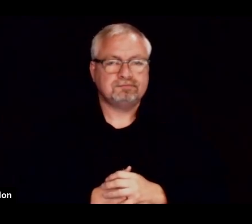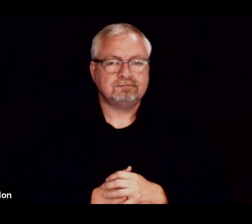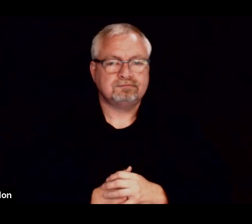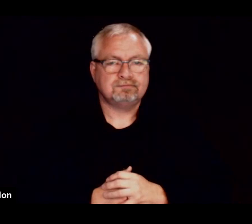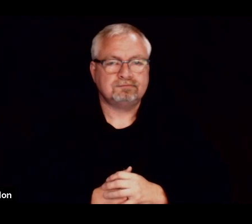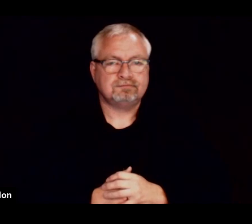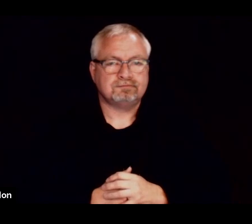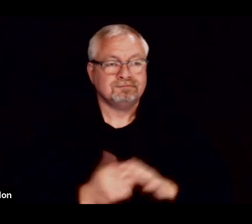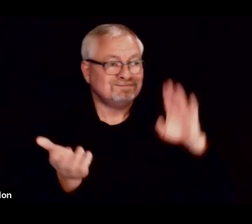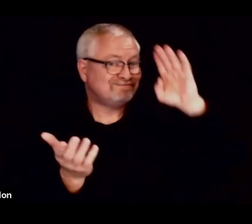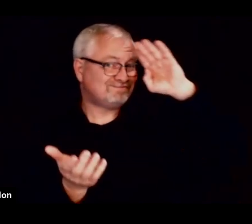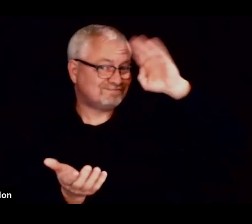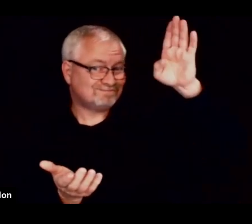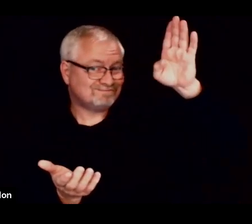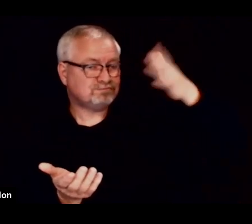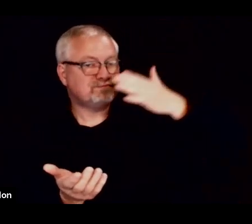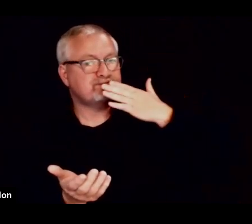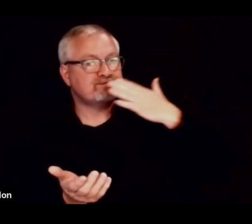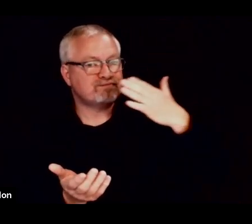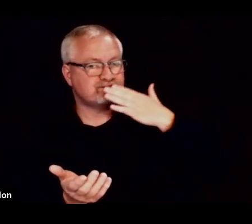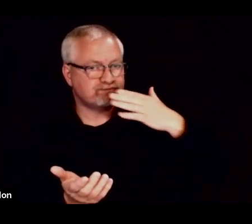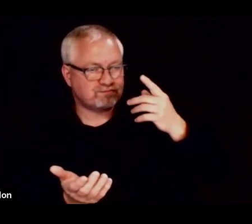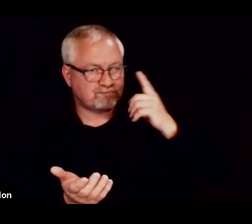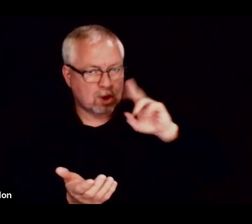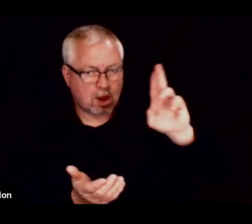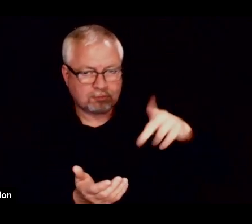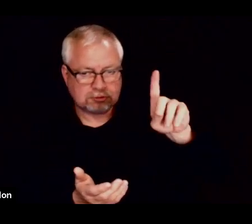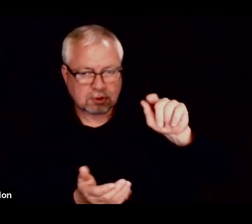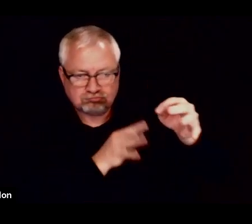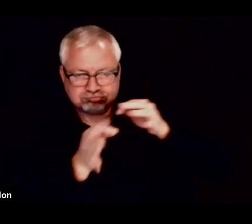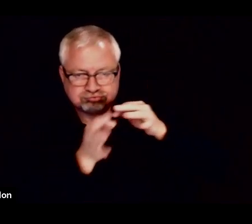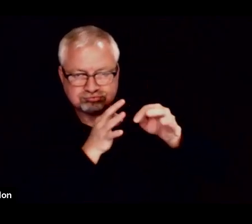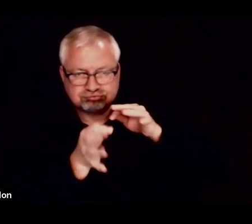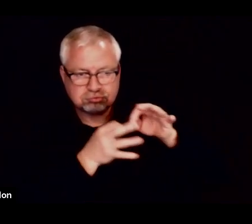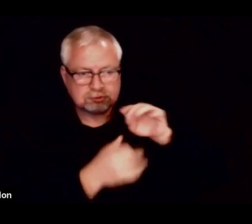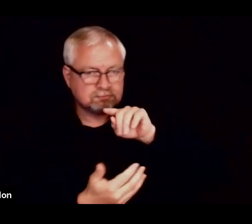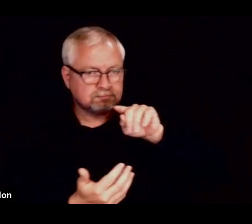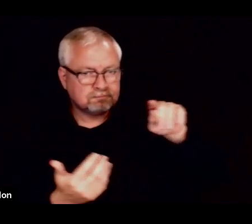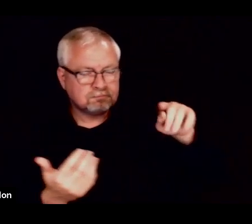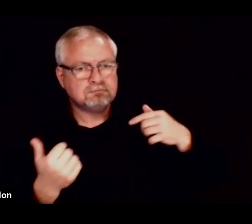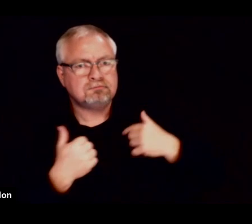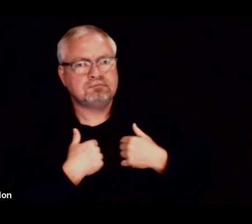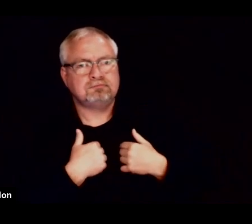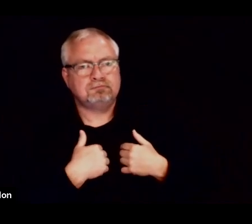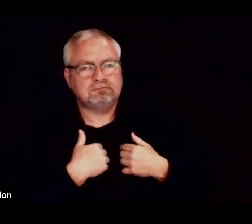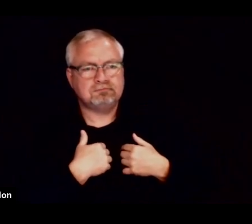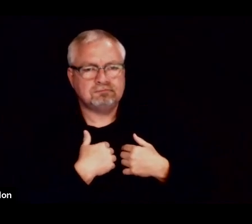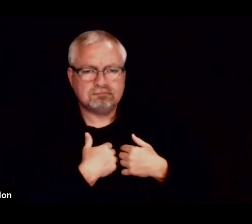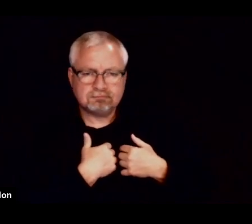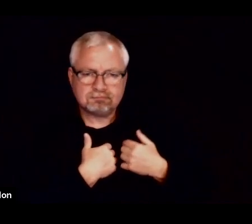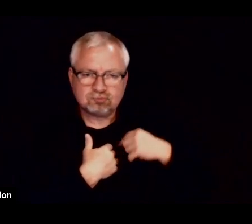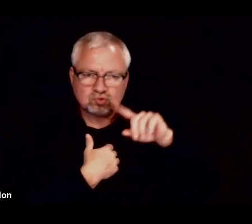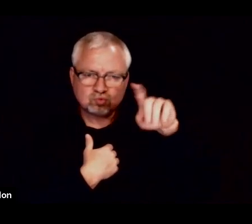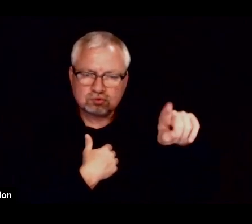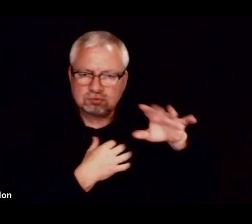Hi, thank you for the update, everybody. I have a kind of in the weeds question here about the numbers that were released